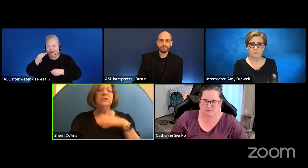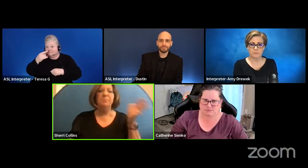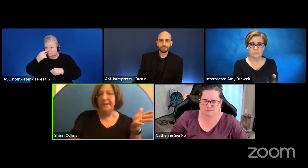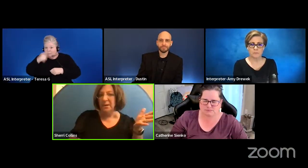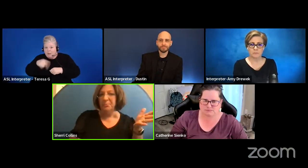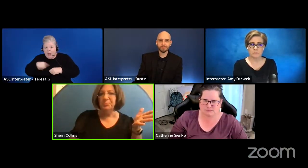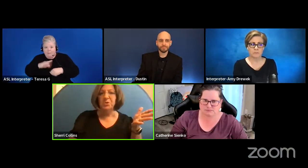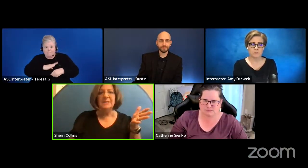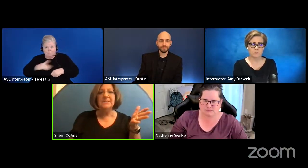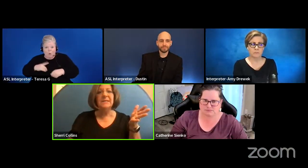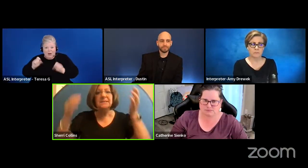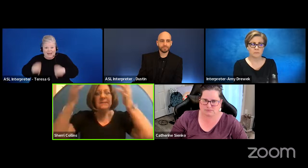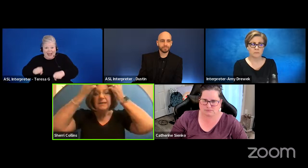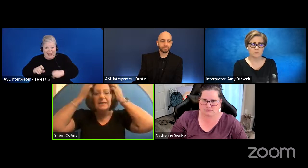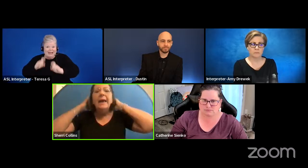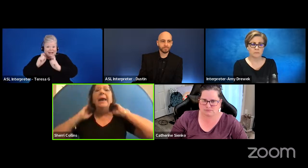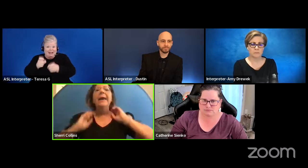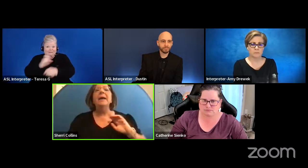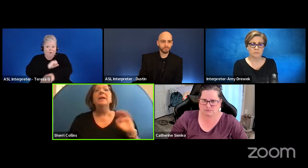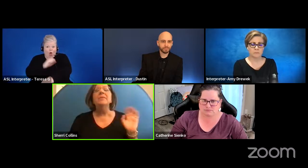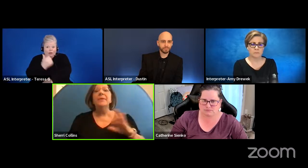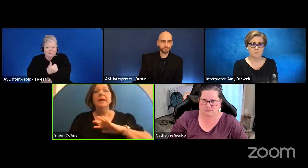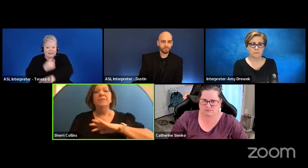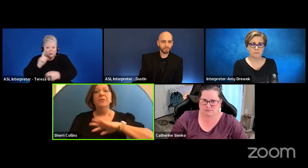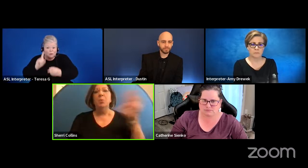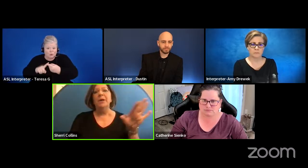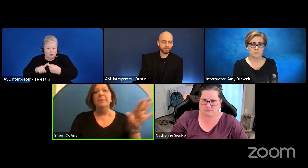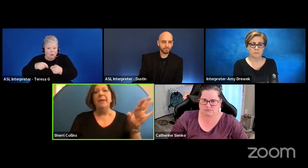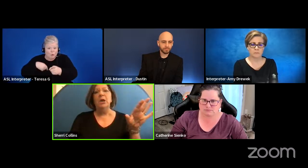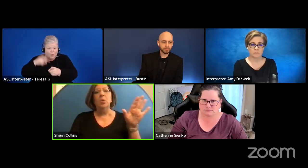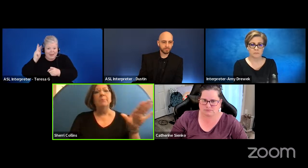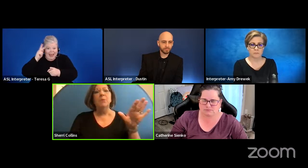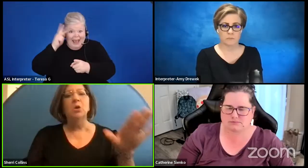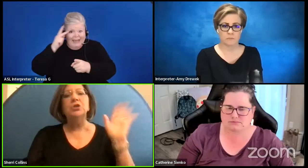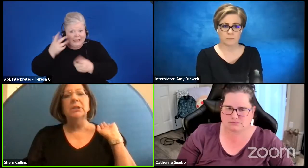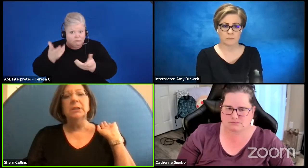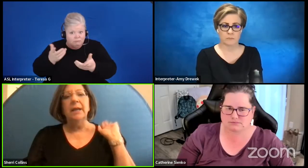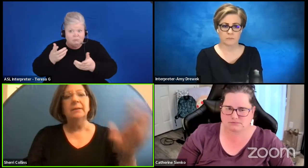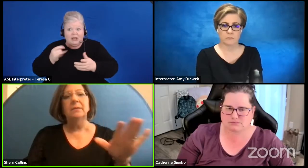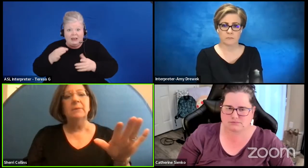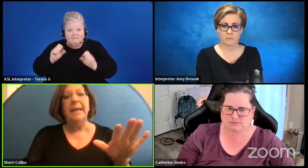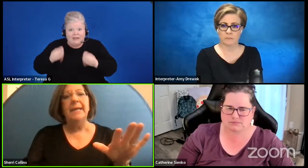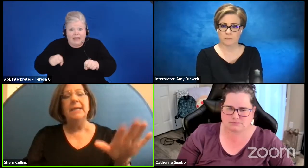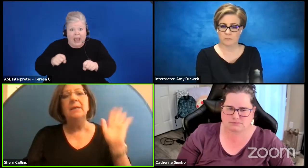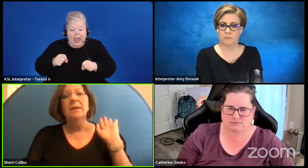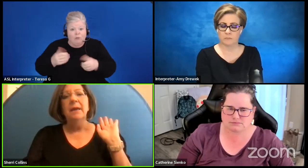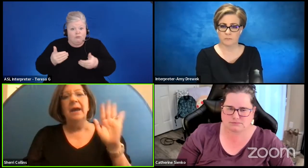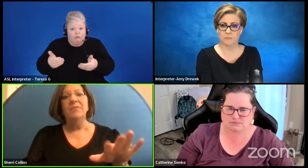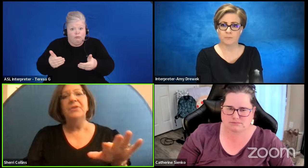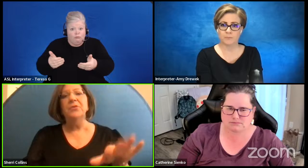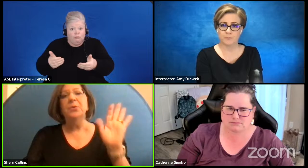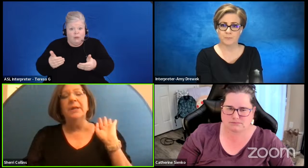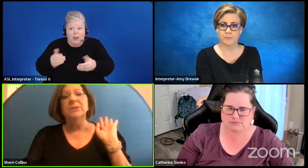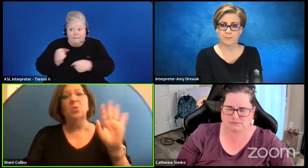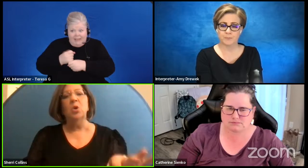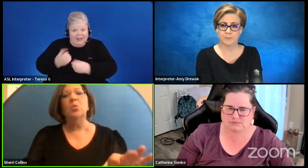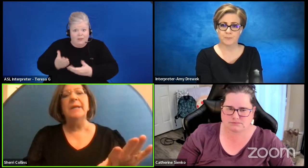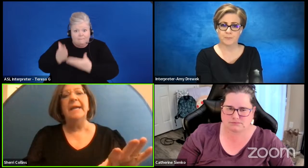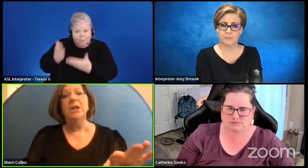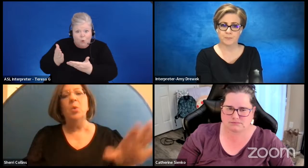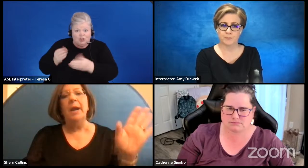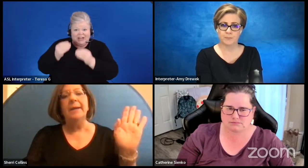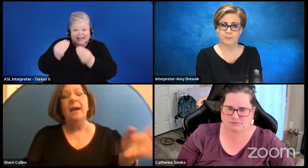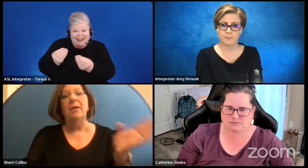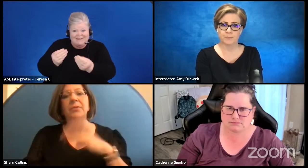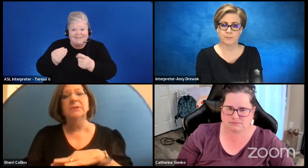way we'll speed up the process. And if the board can make a quick motion, let Katie have the authority to work